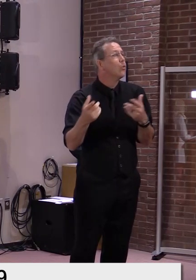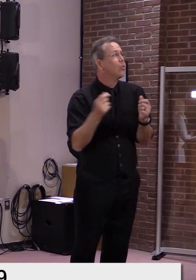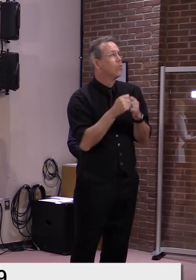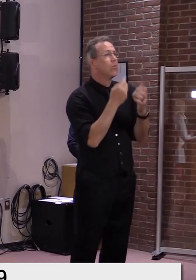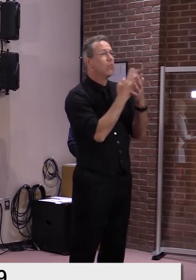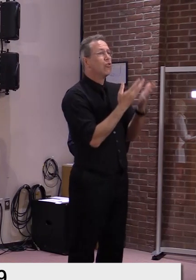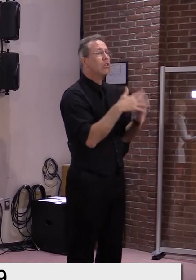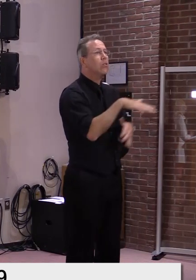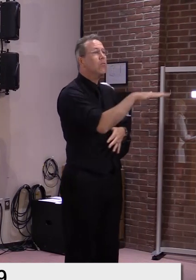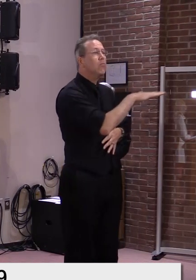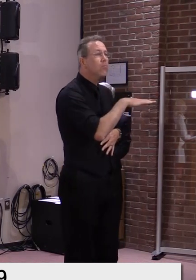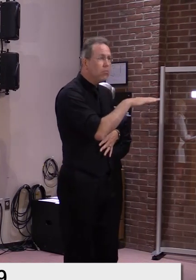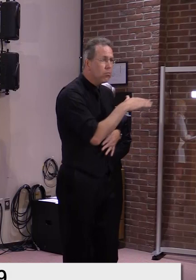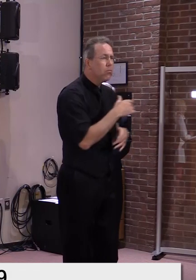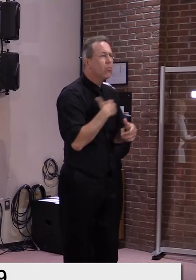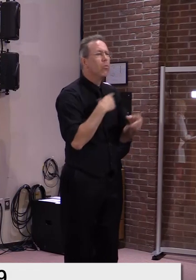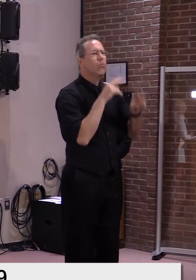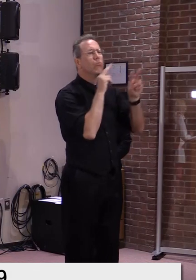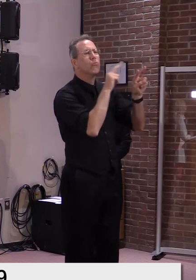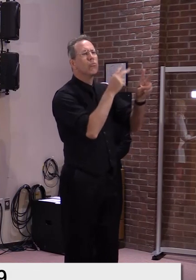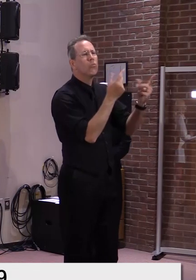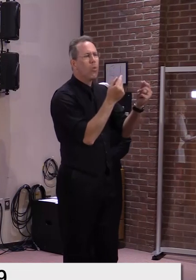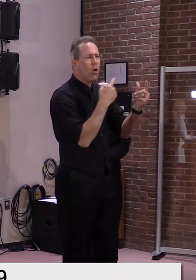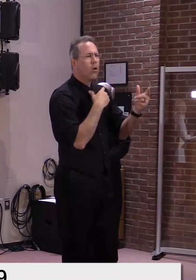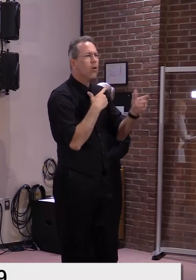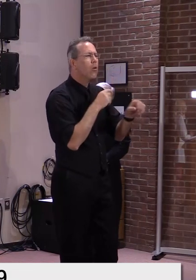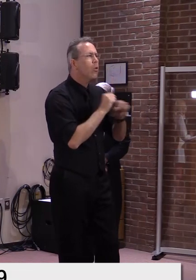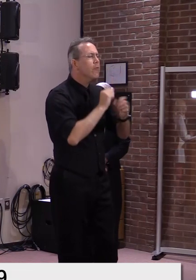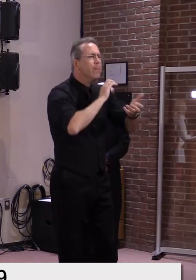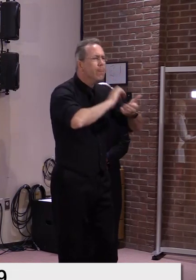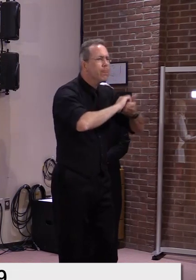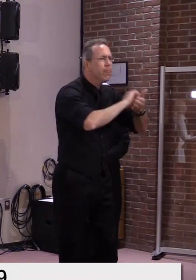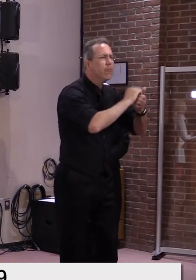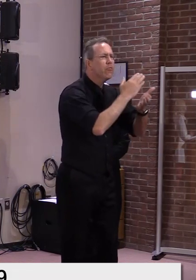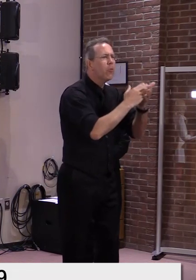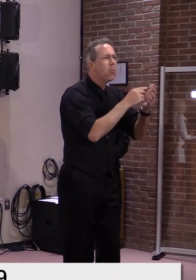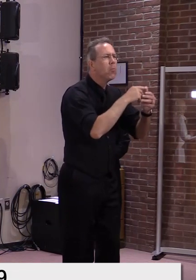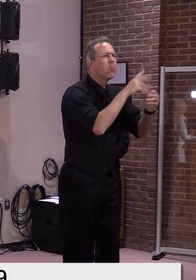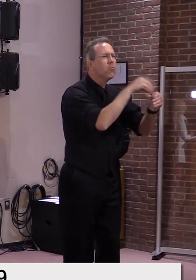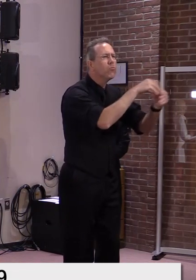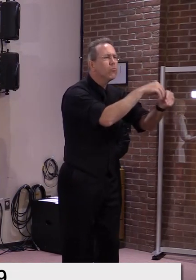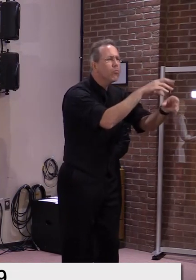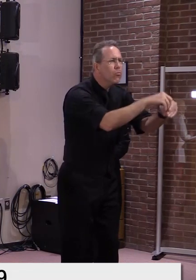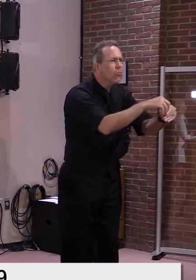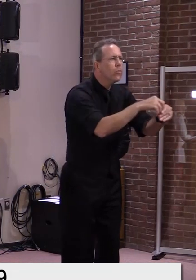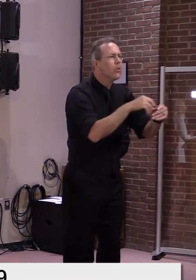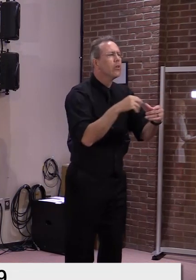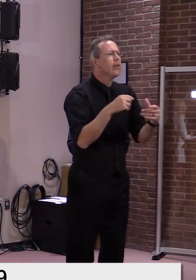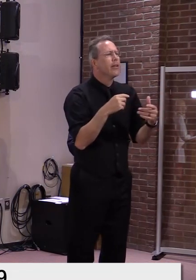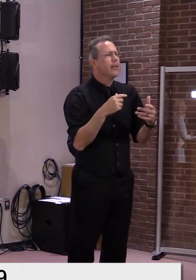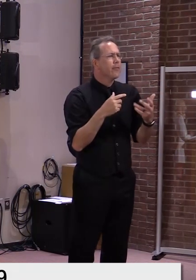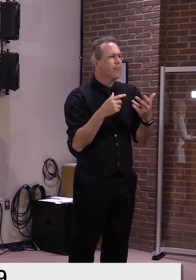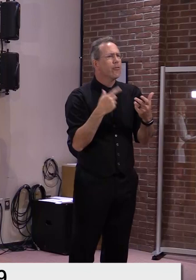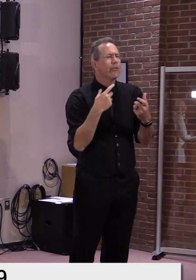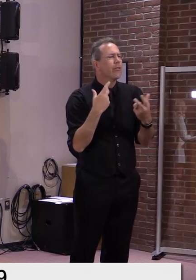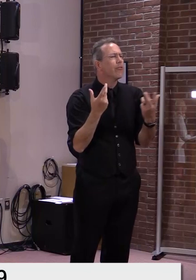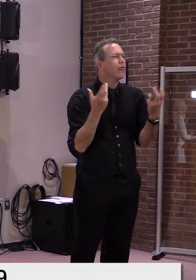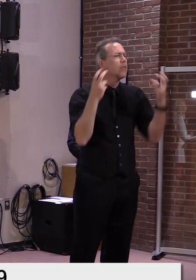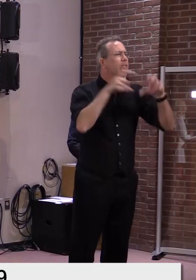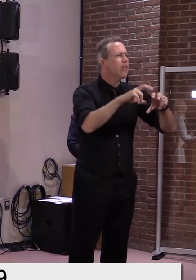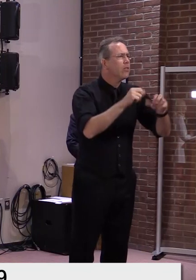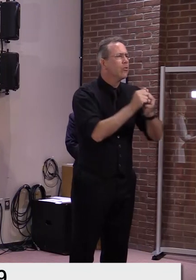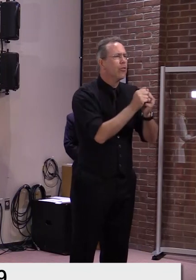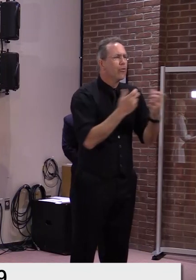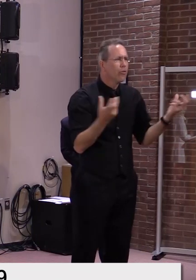to implementing some of the opportunities in justice reinvestment so that as individuals are actually transitioning out of our